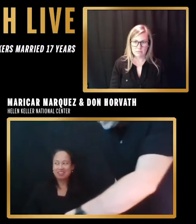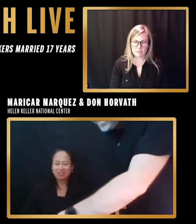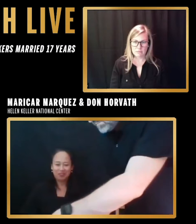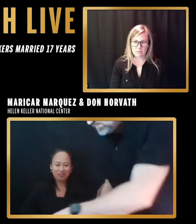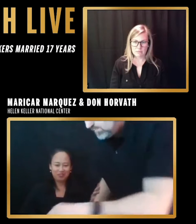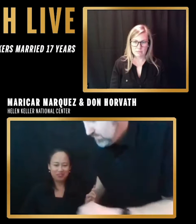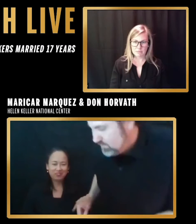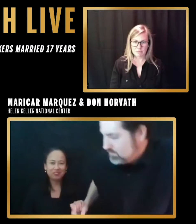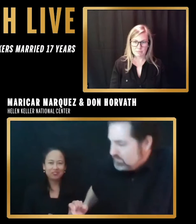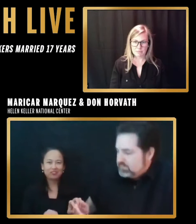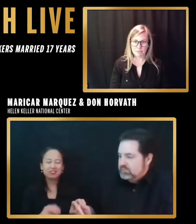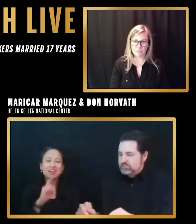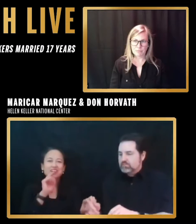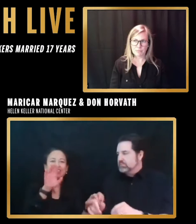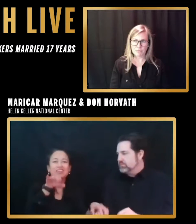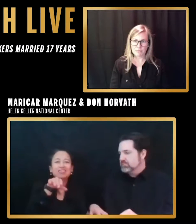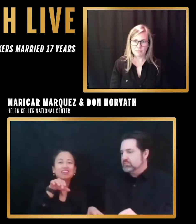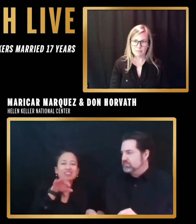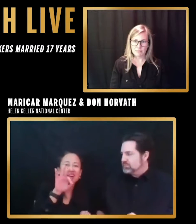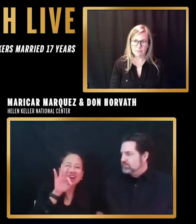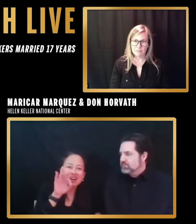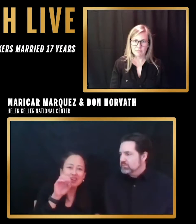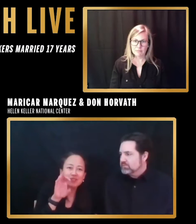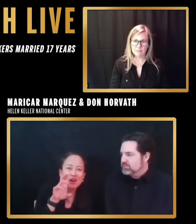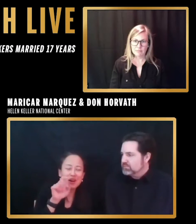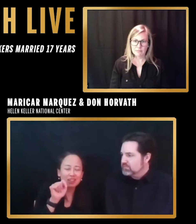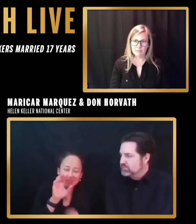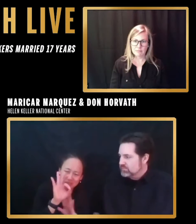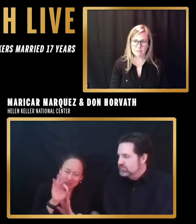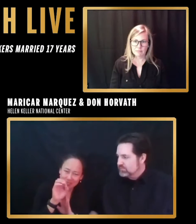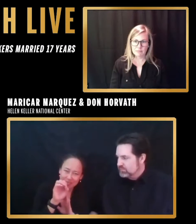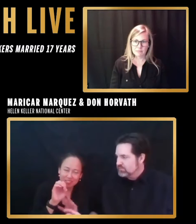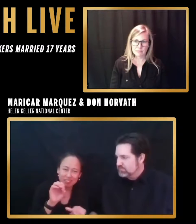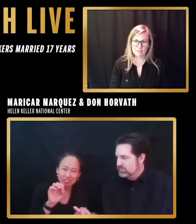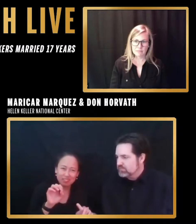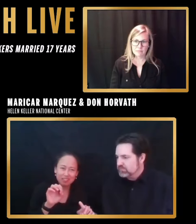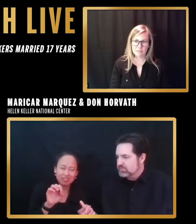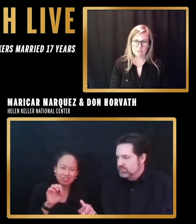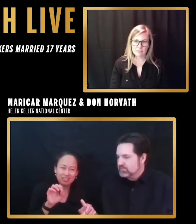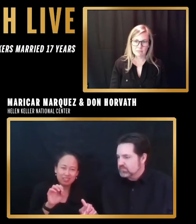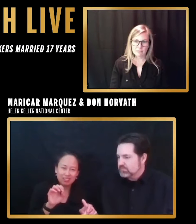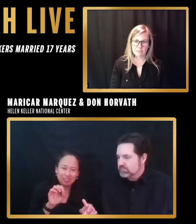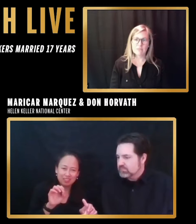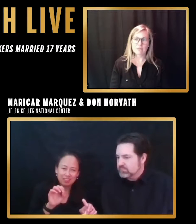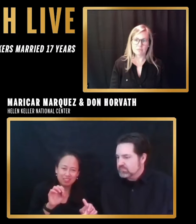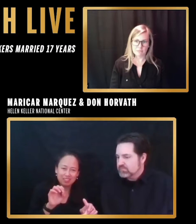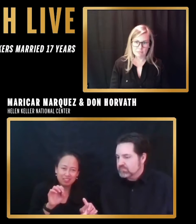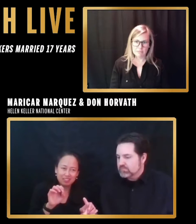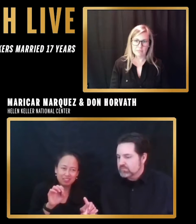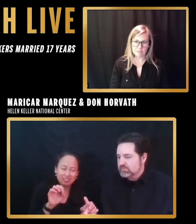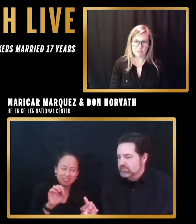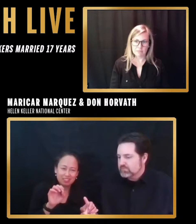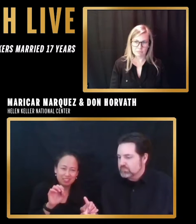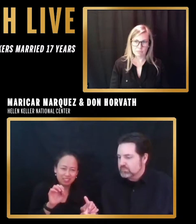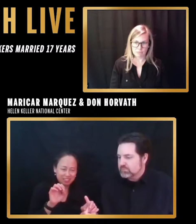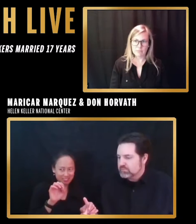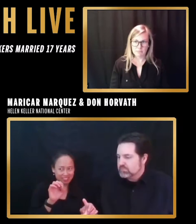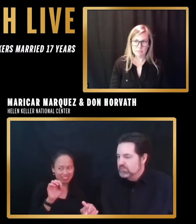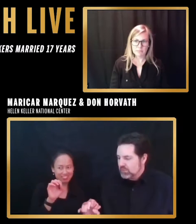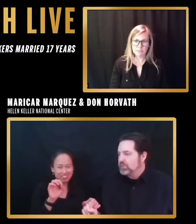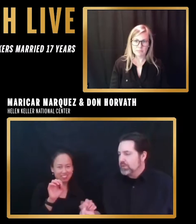of six dots. Each one of those is a cell. There's 14 cells. That makes it a focus 14.